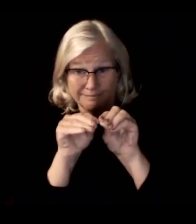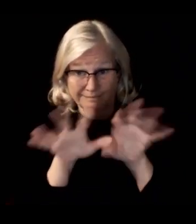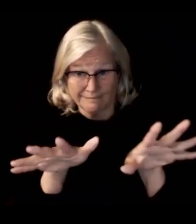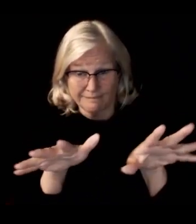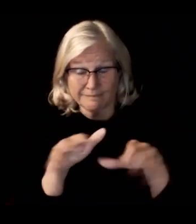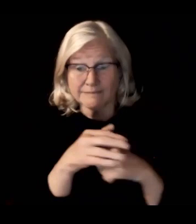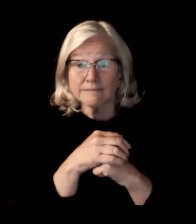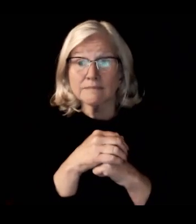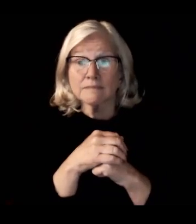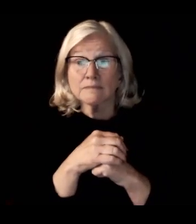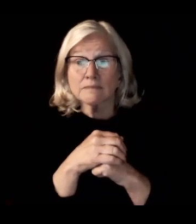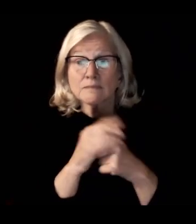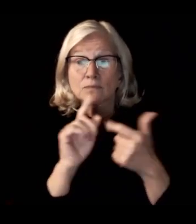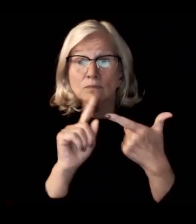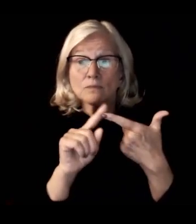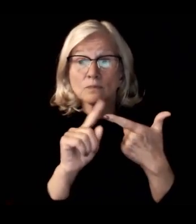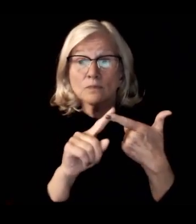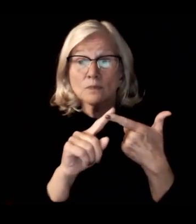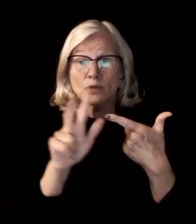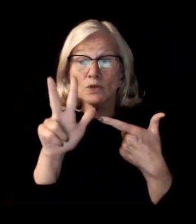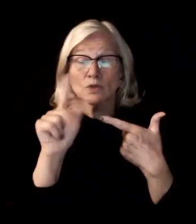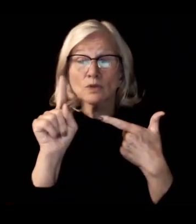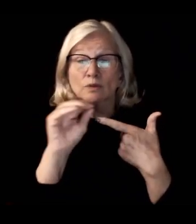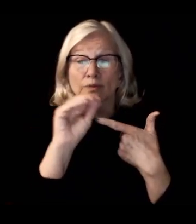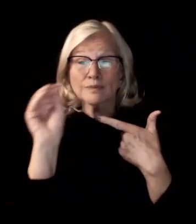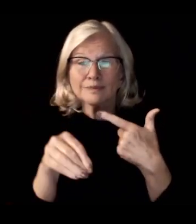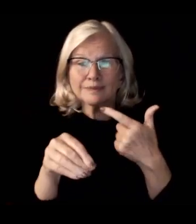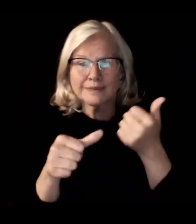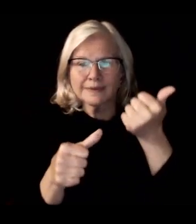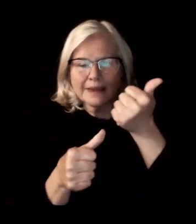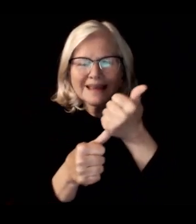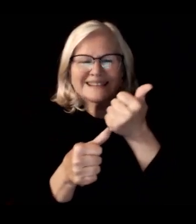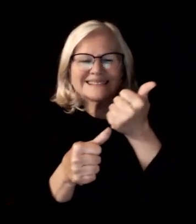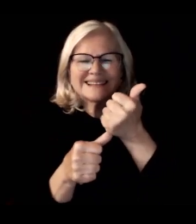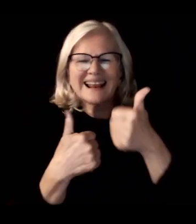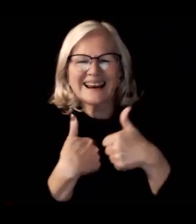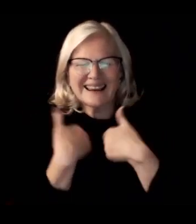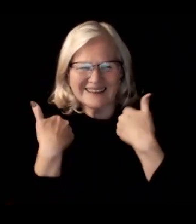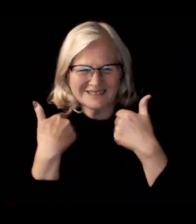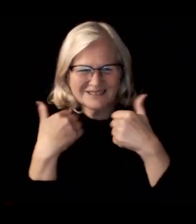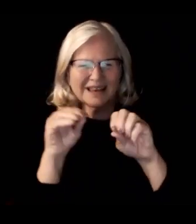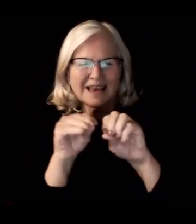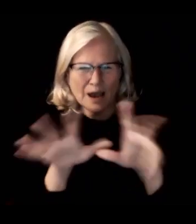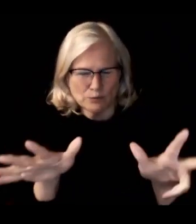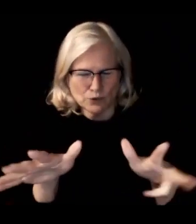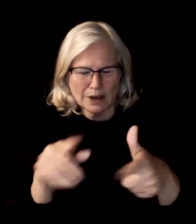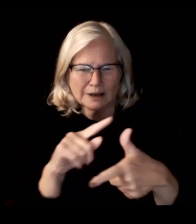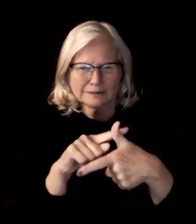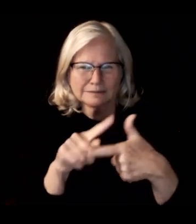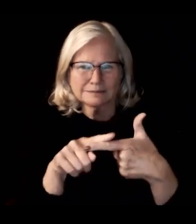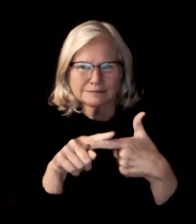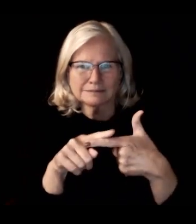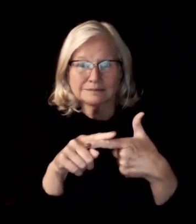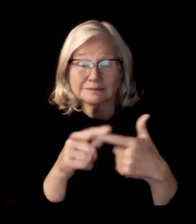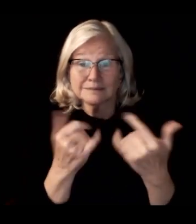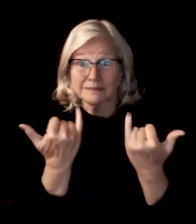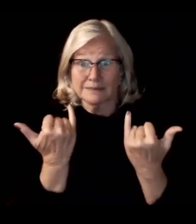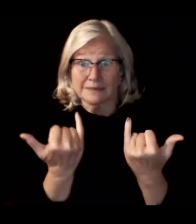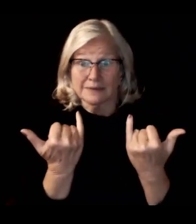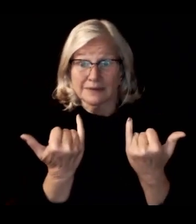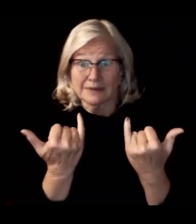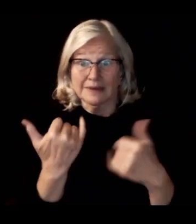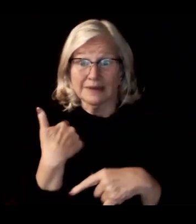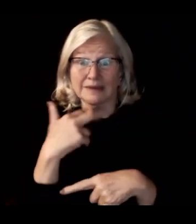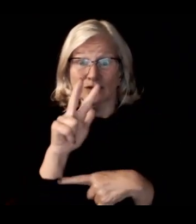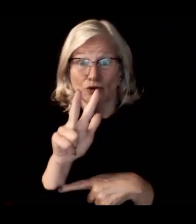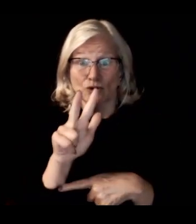living type facilities have had an outbreak. Right now, currently we have 39.4% of